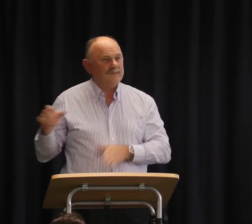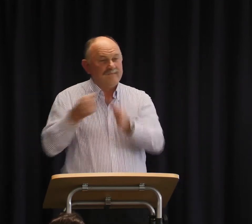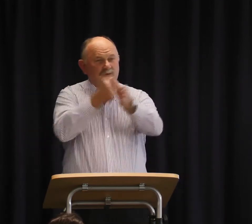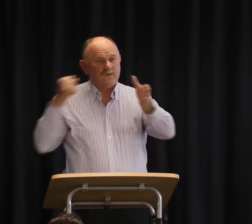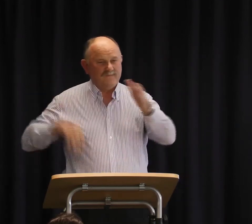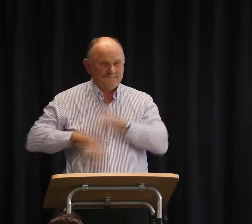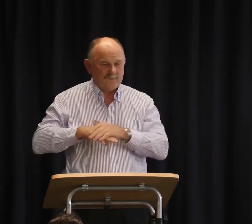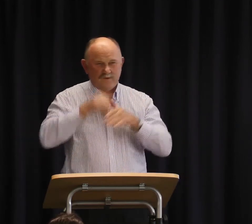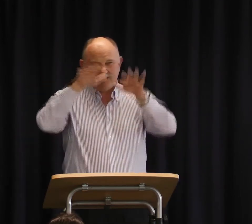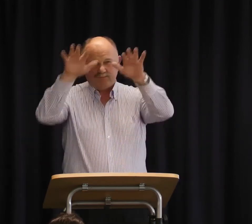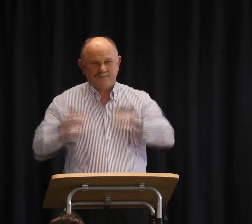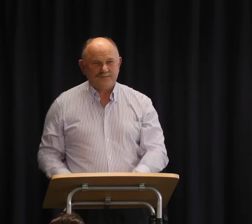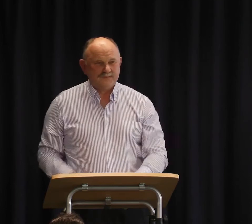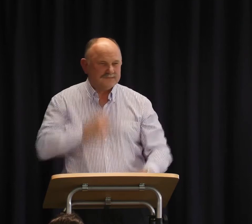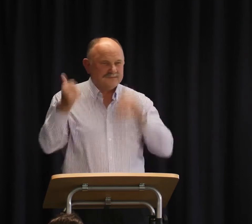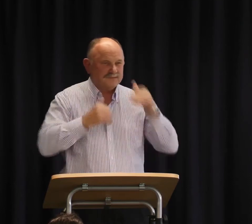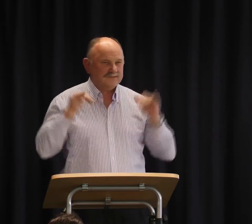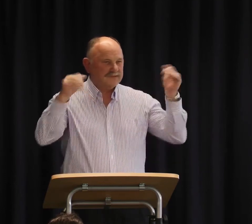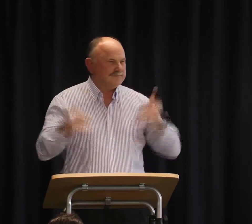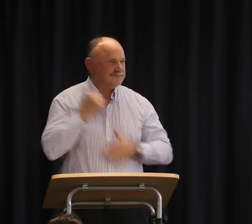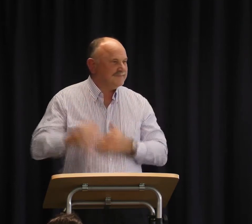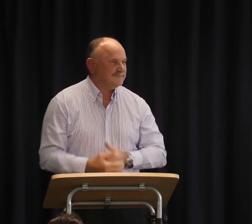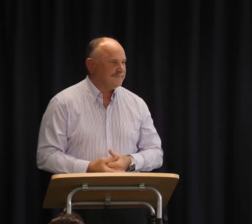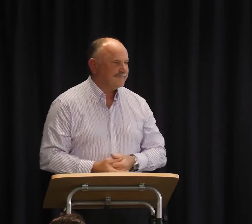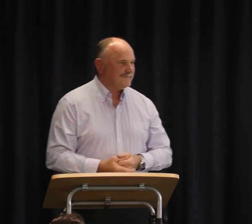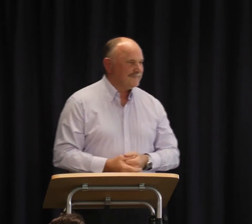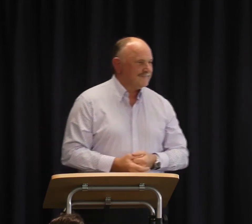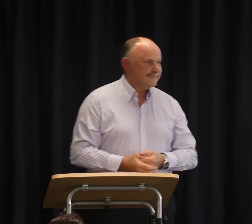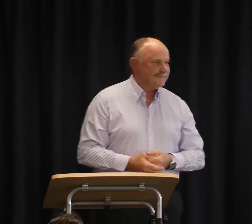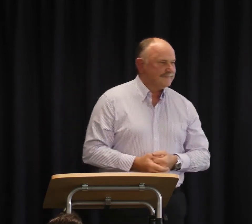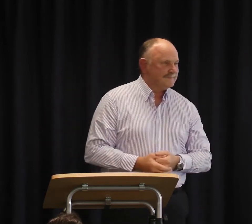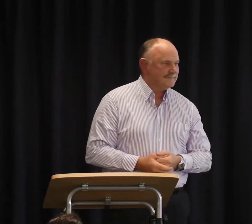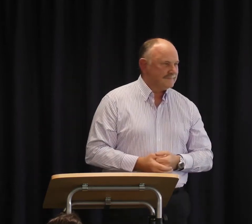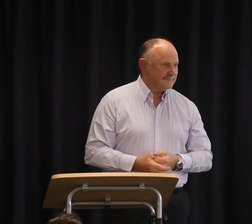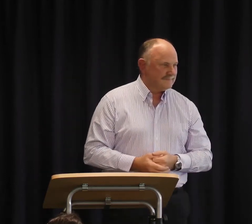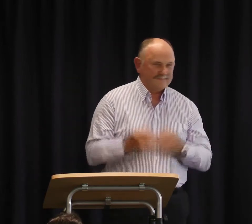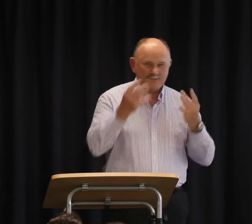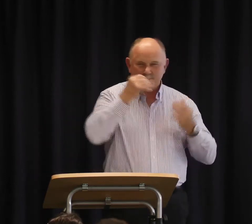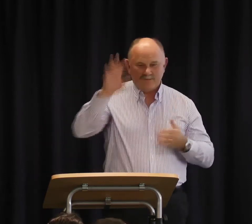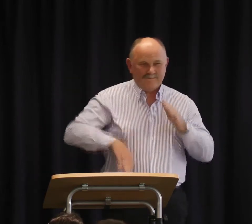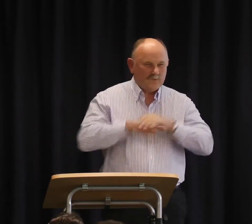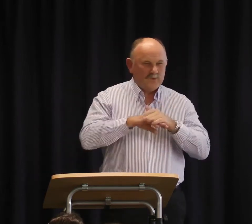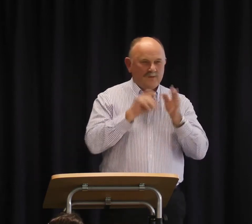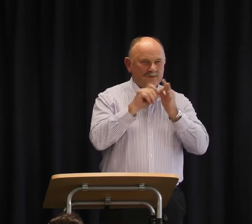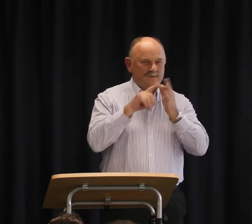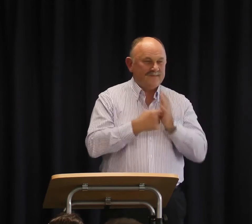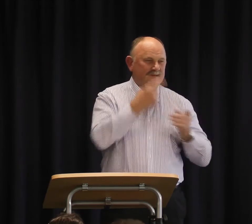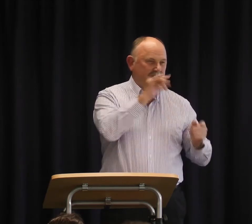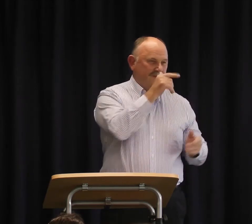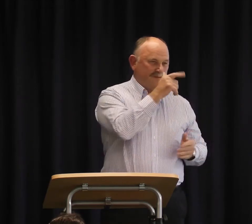officials off-field. The accommodation, we just drank a little bit too much, had too many parties, forgot to eat,